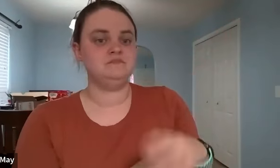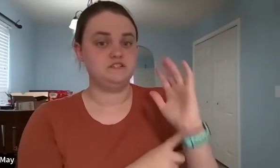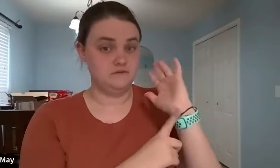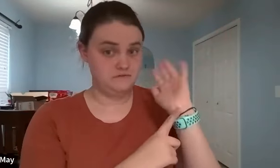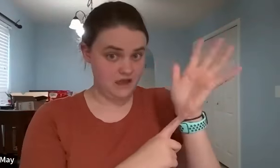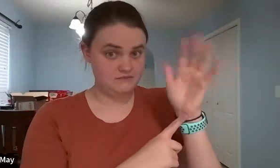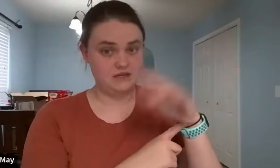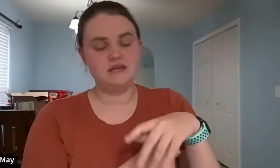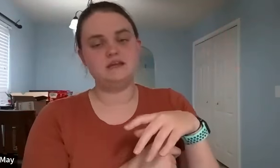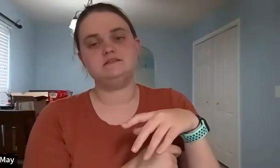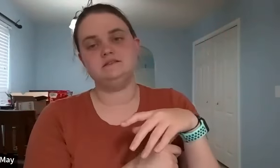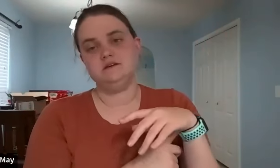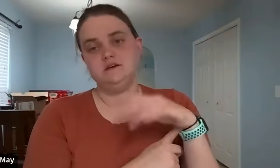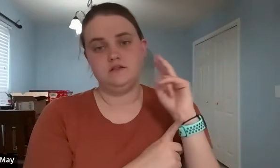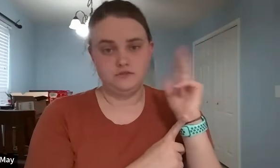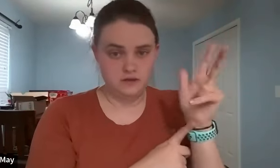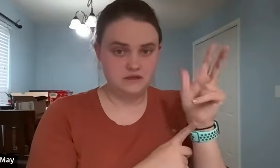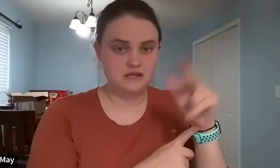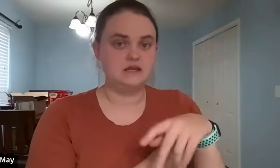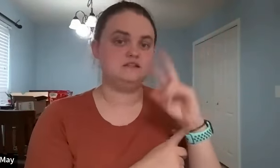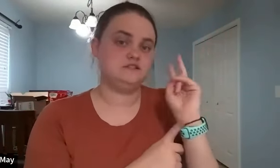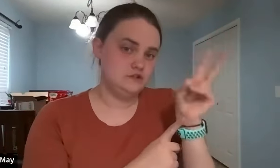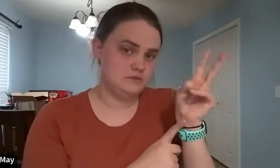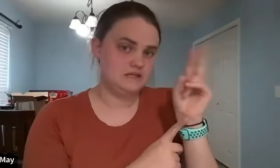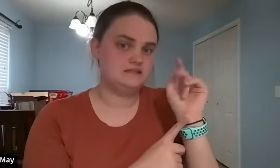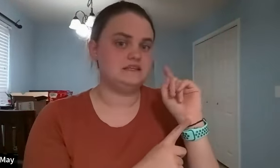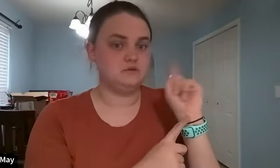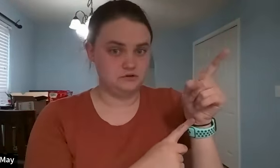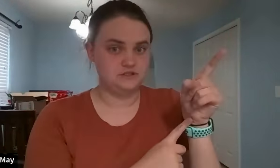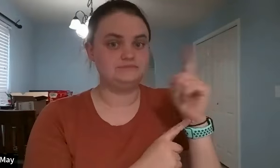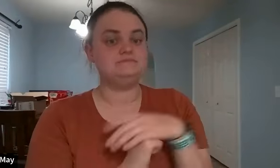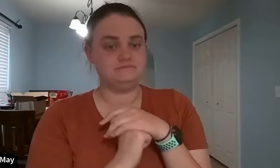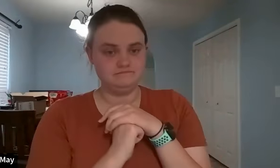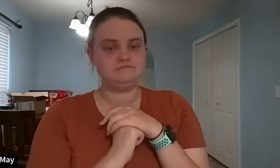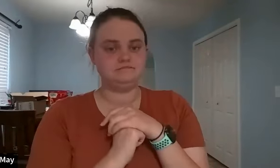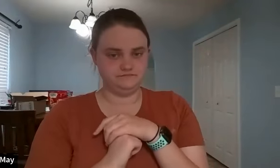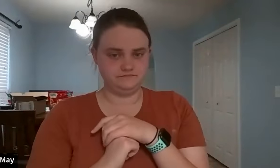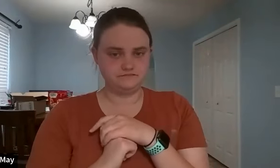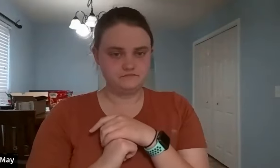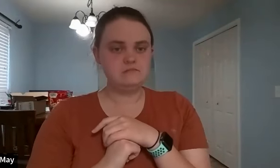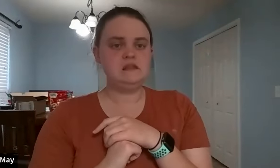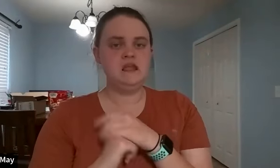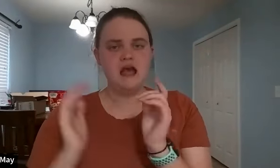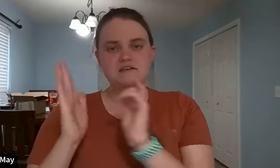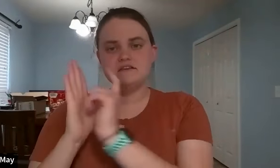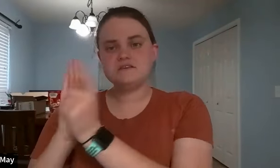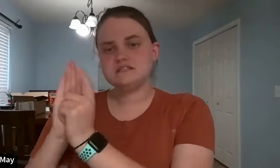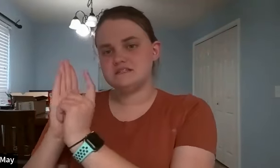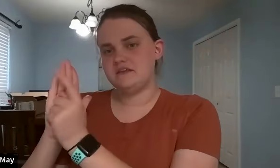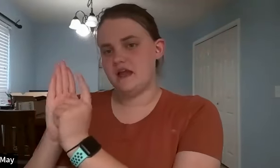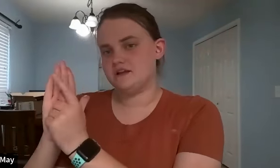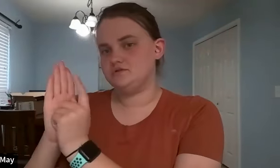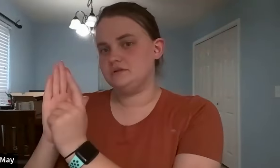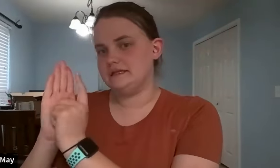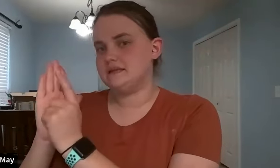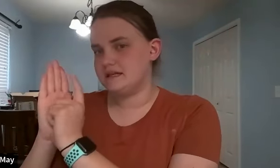So 5 minutes, 3 minutes, 2 minutes. That's our motion. I think this is like the actual like sign